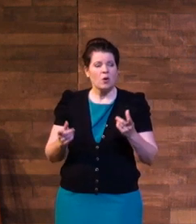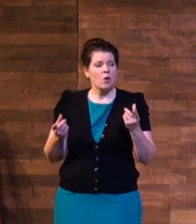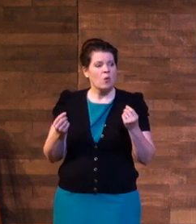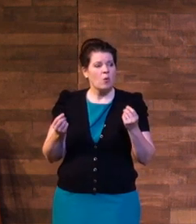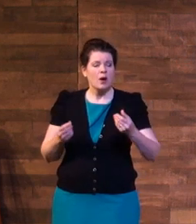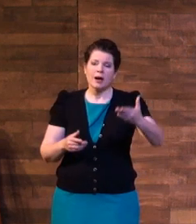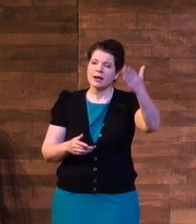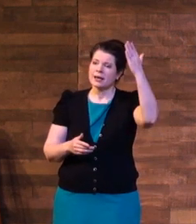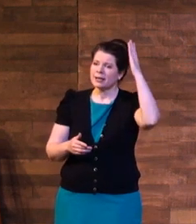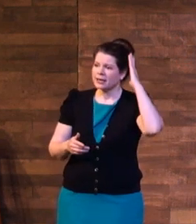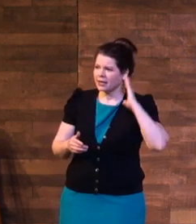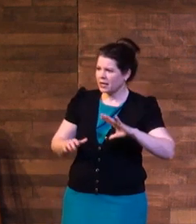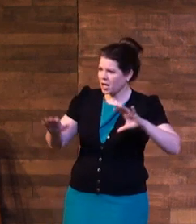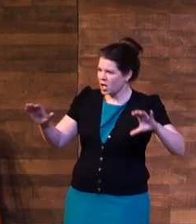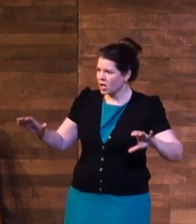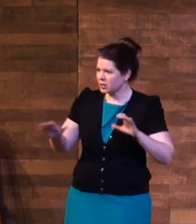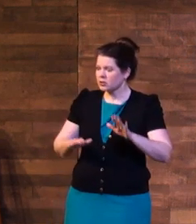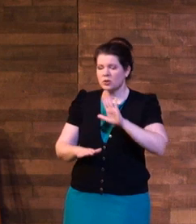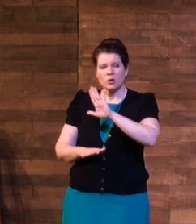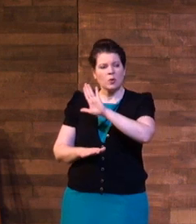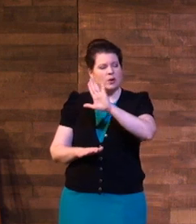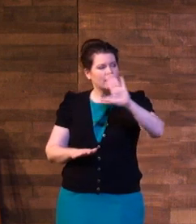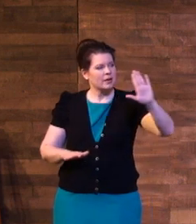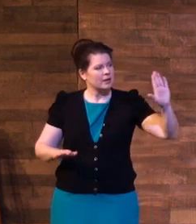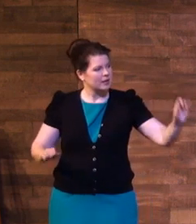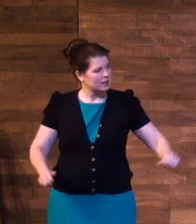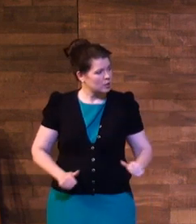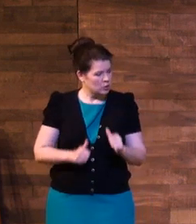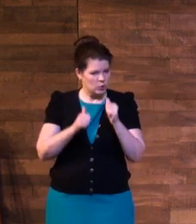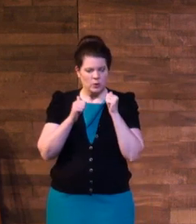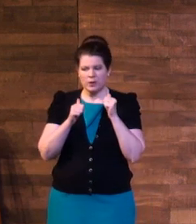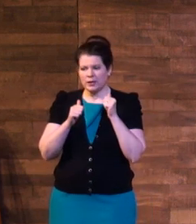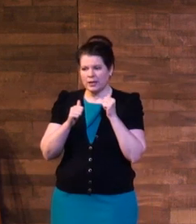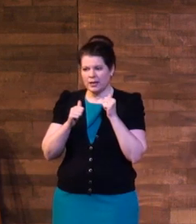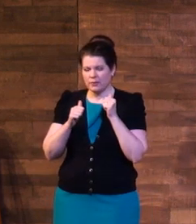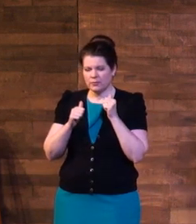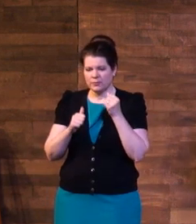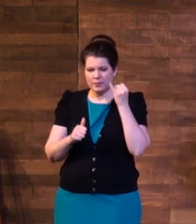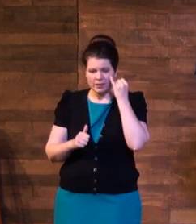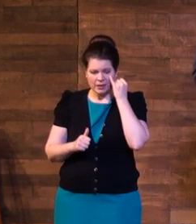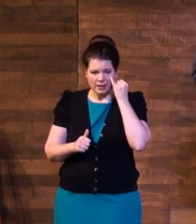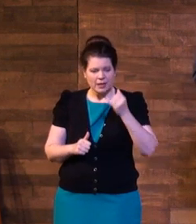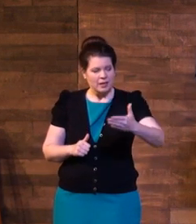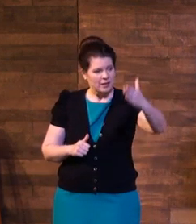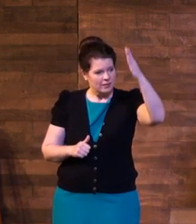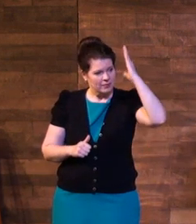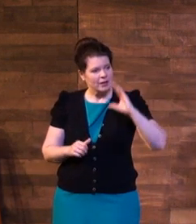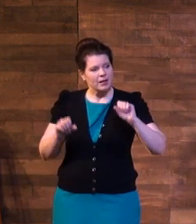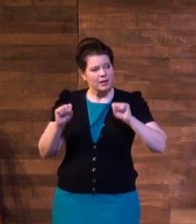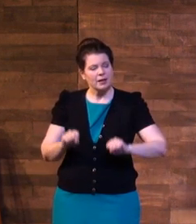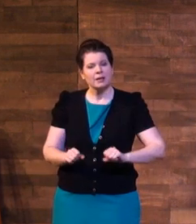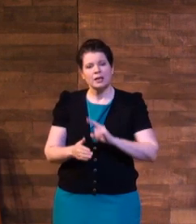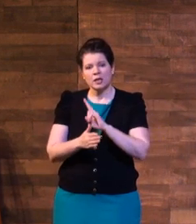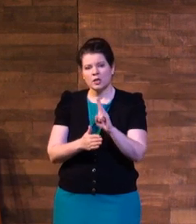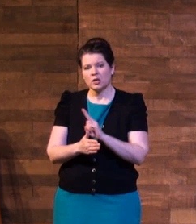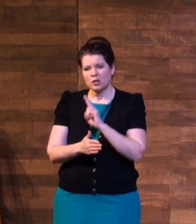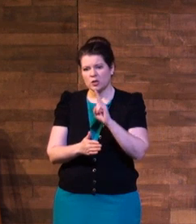What lengths is he willing to go through for you if he's willing to redeem the train wreck that was Jephthah's